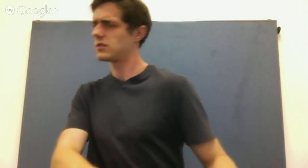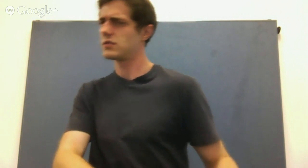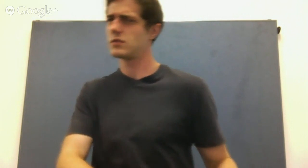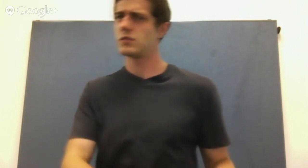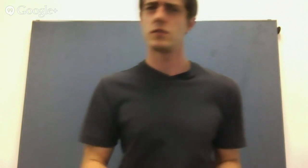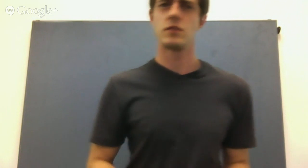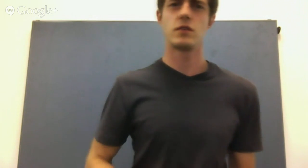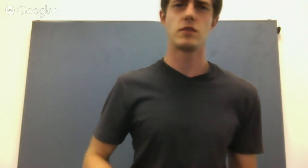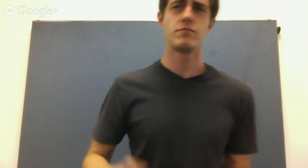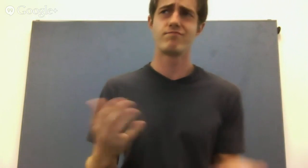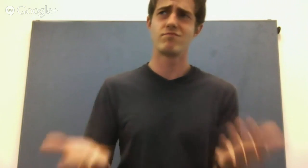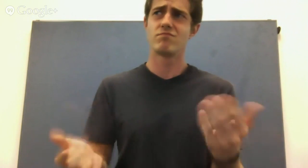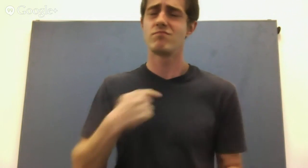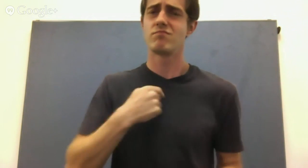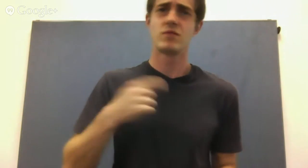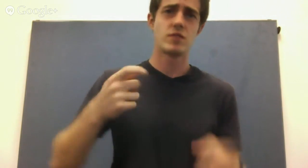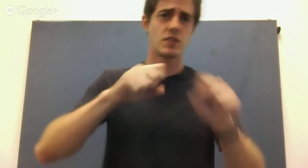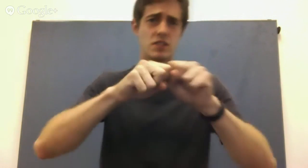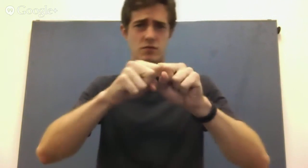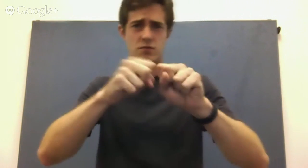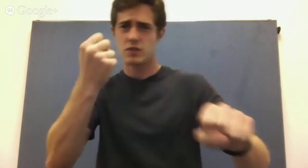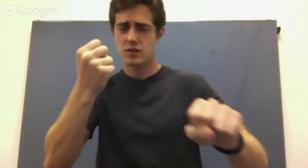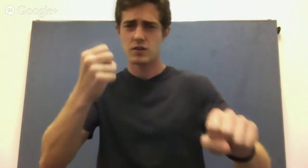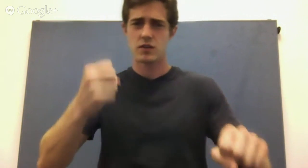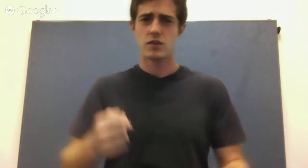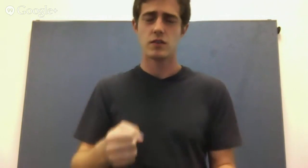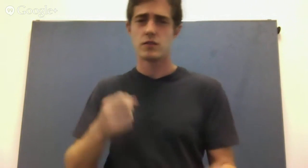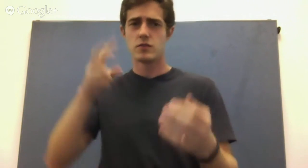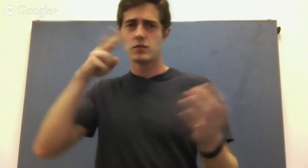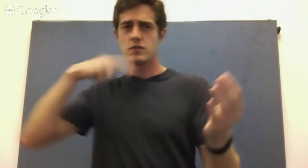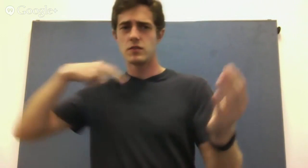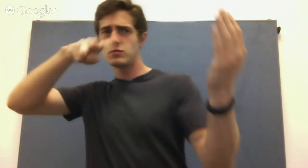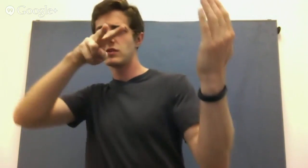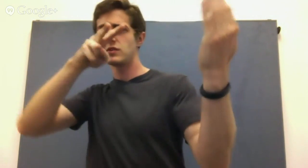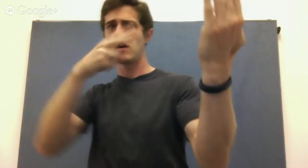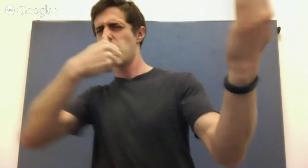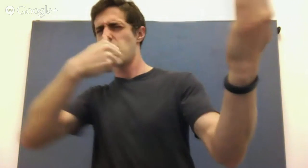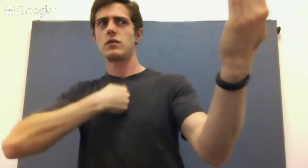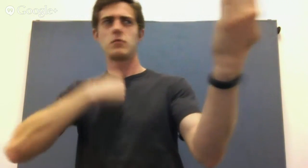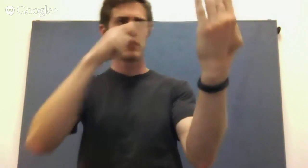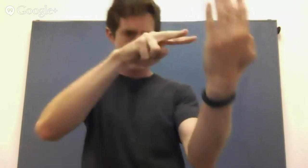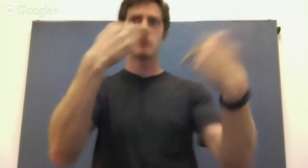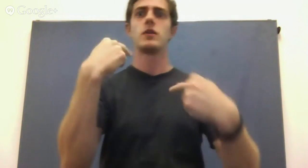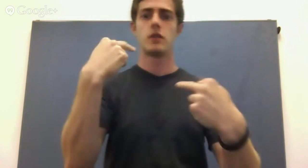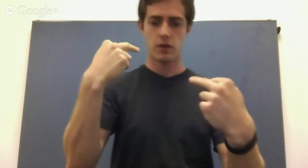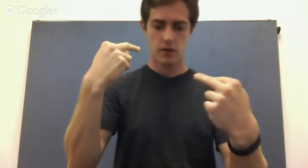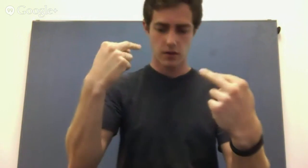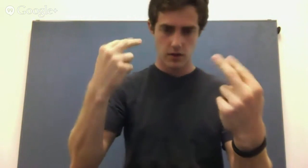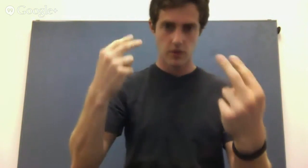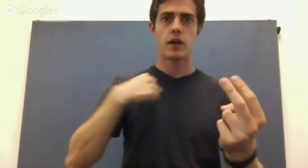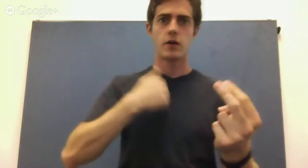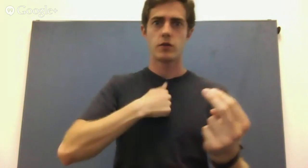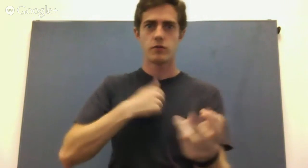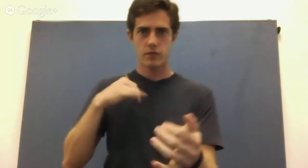Oh, and the people say I'm error. I see my soul in the mirror. Now you feel